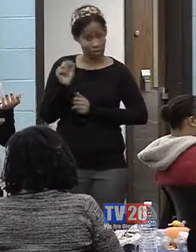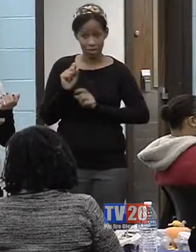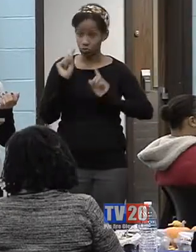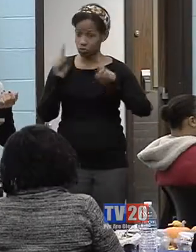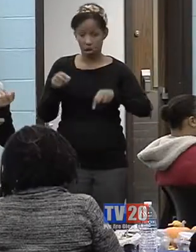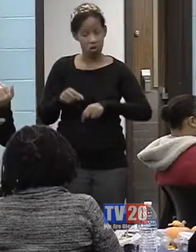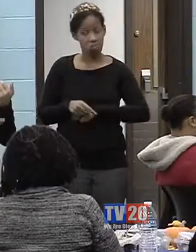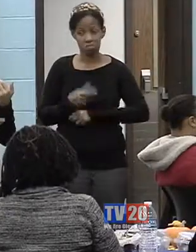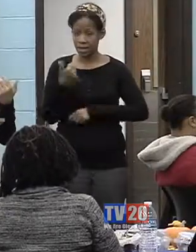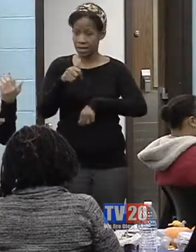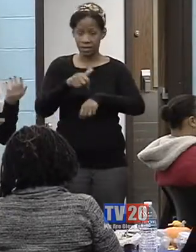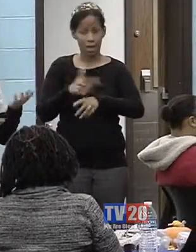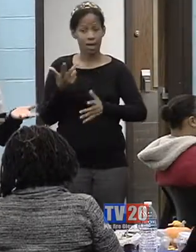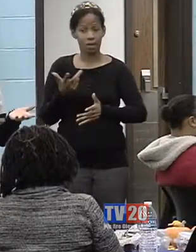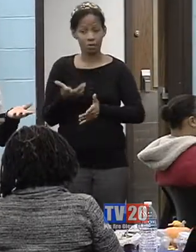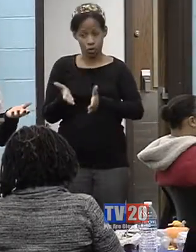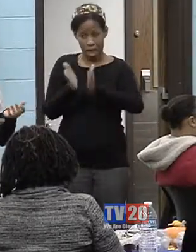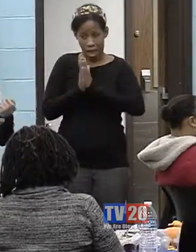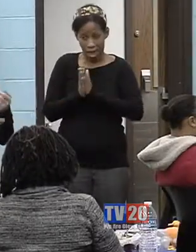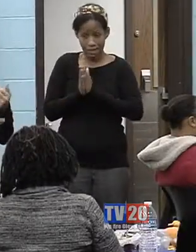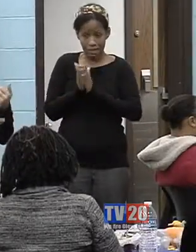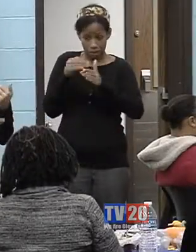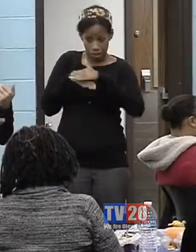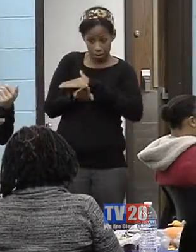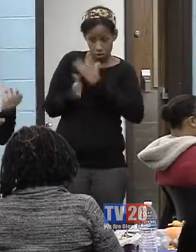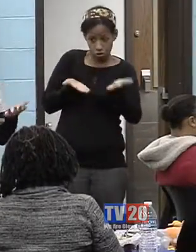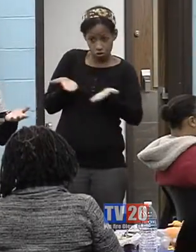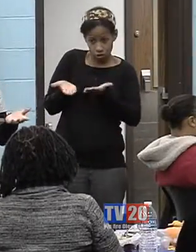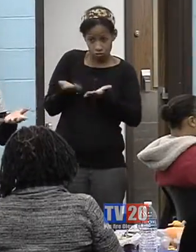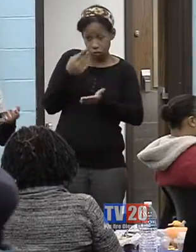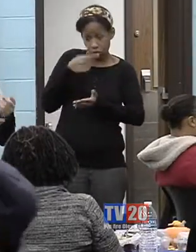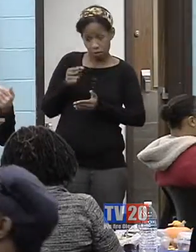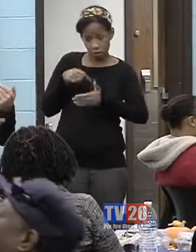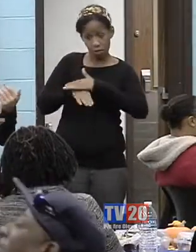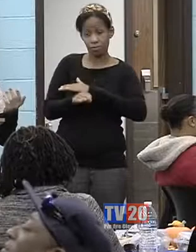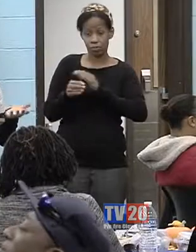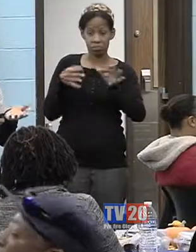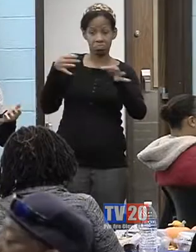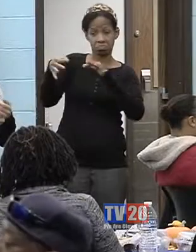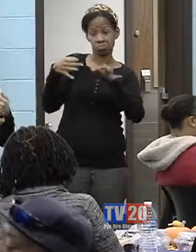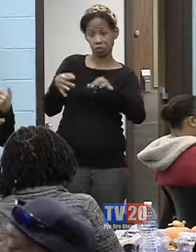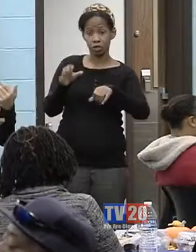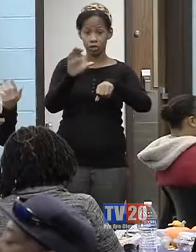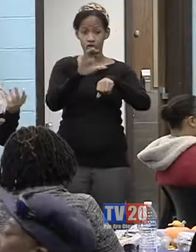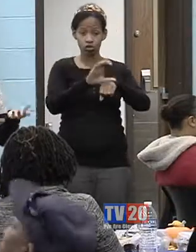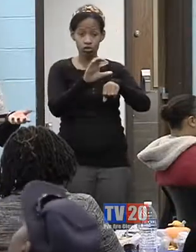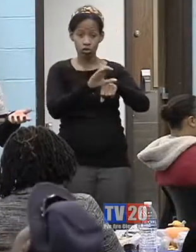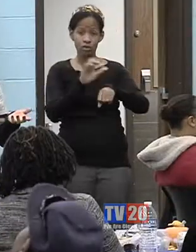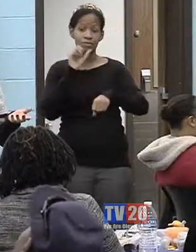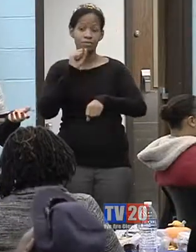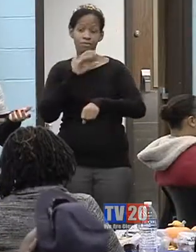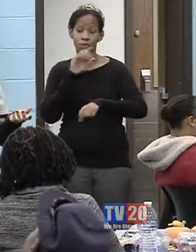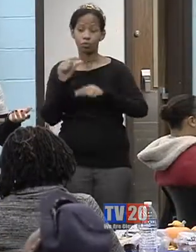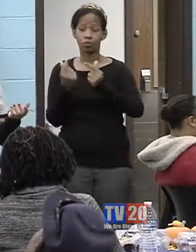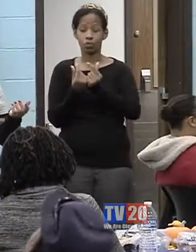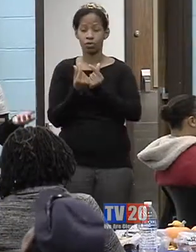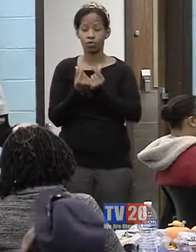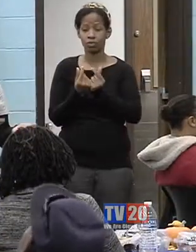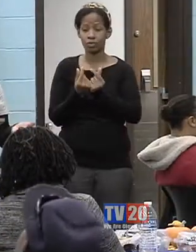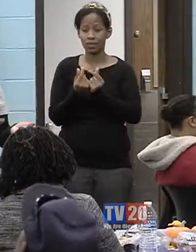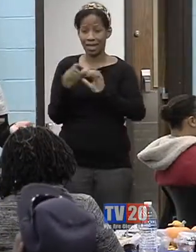yes. We speak to senior groups, churches. We even go to second